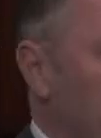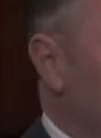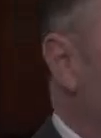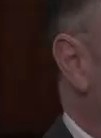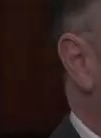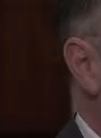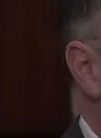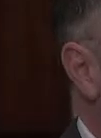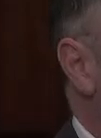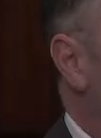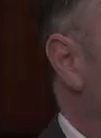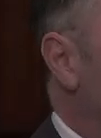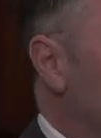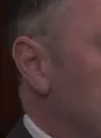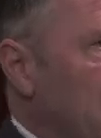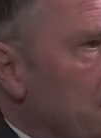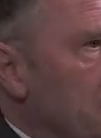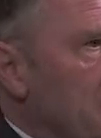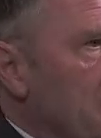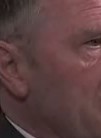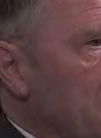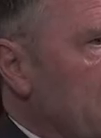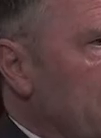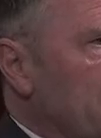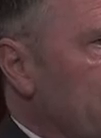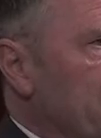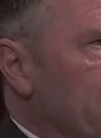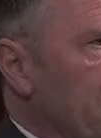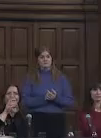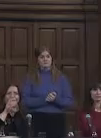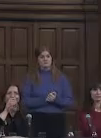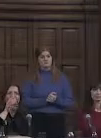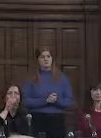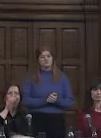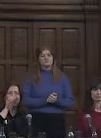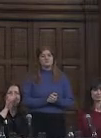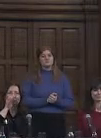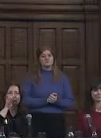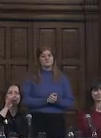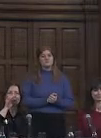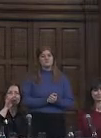recommendations or the process or anything. I think we've...